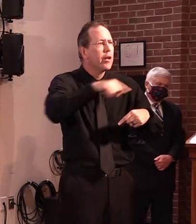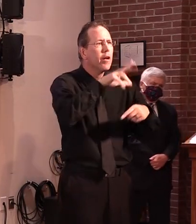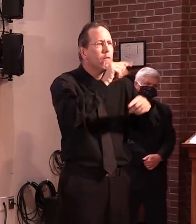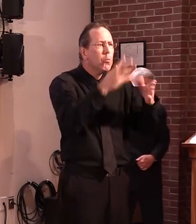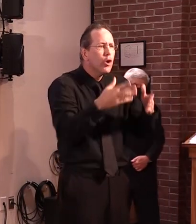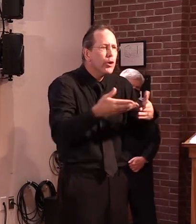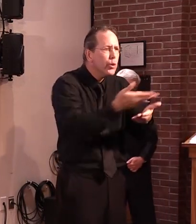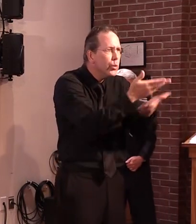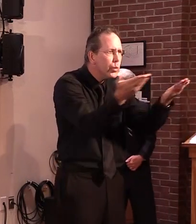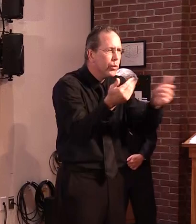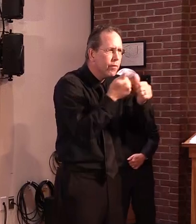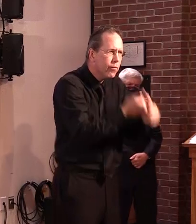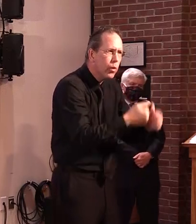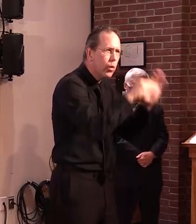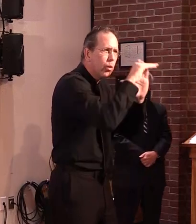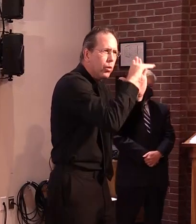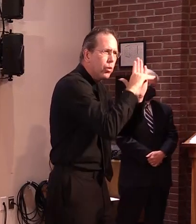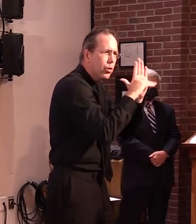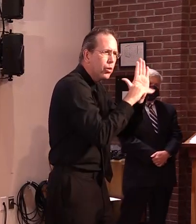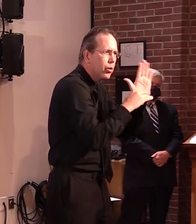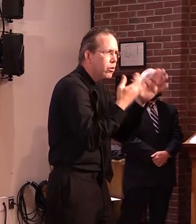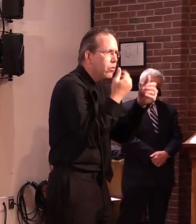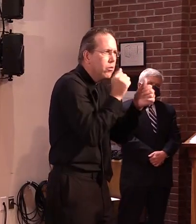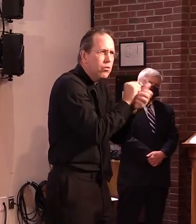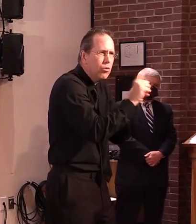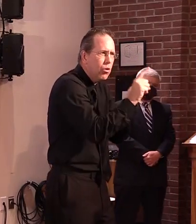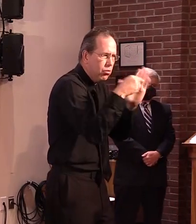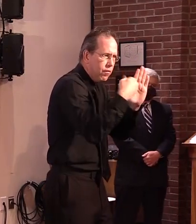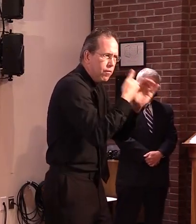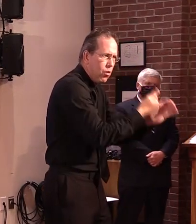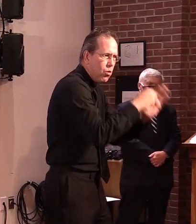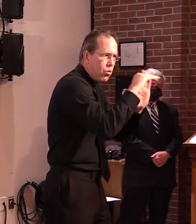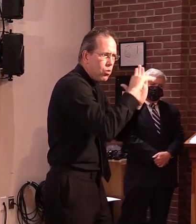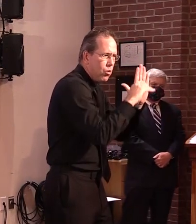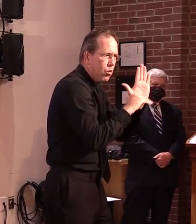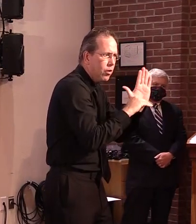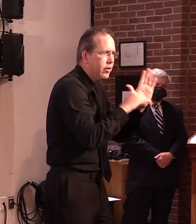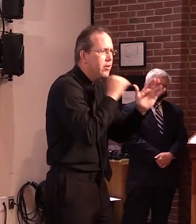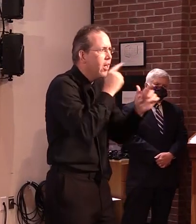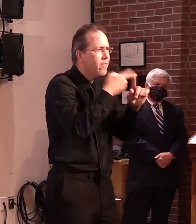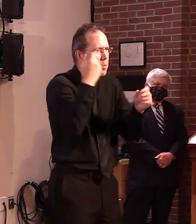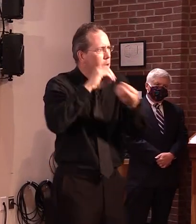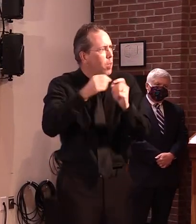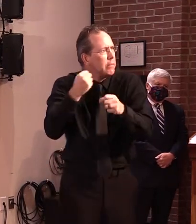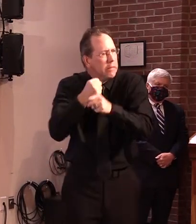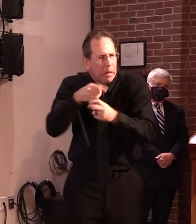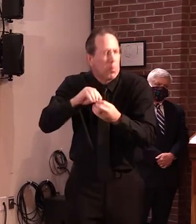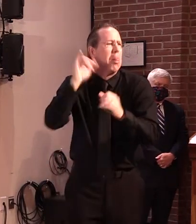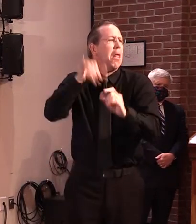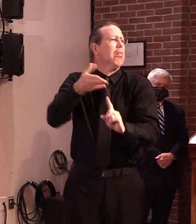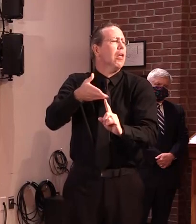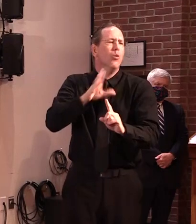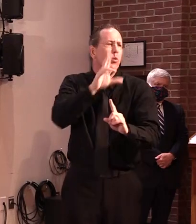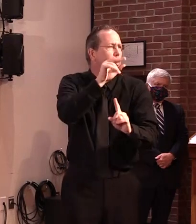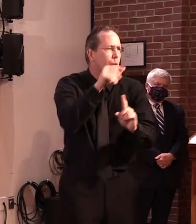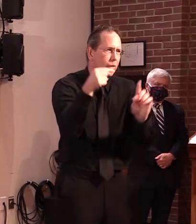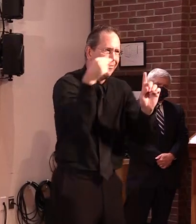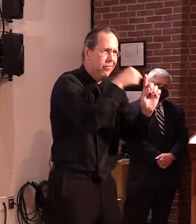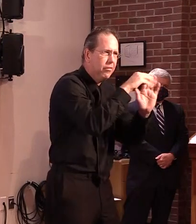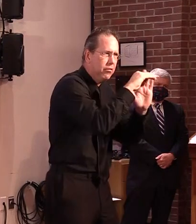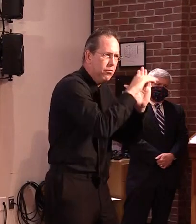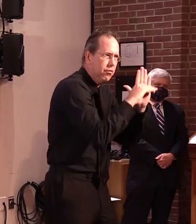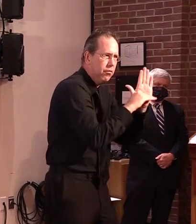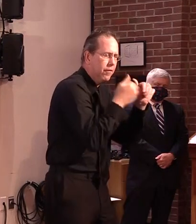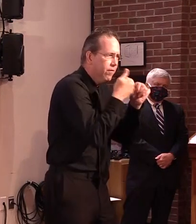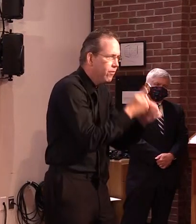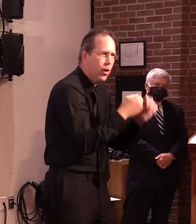not success only because of the low density in Vermont. You correctly pointed out that